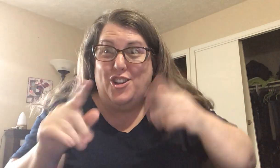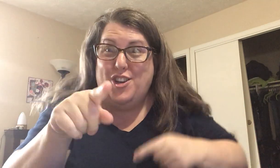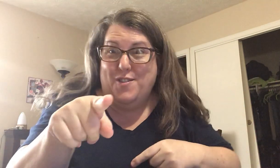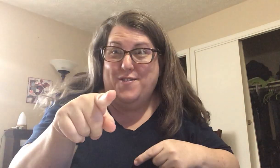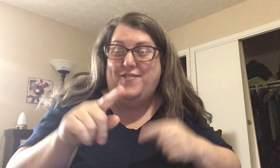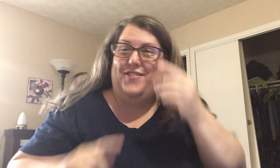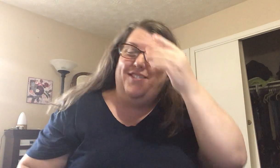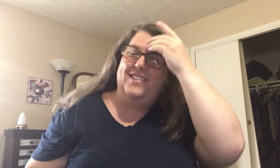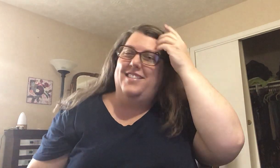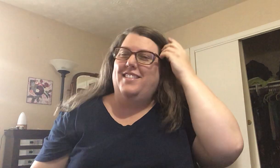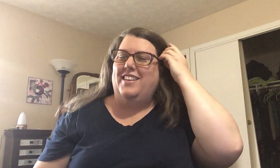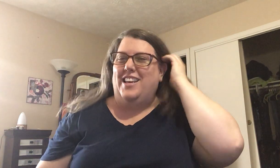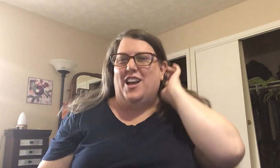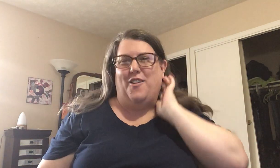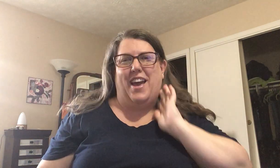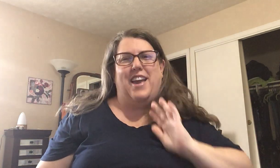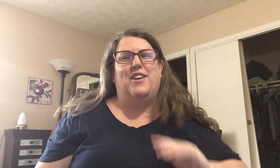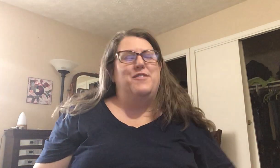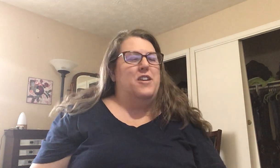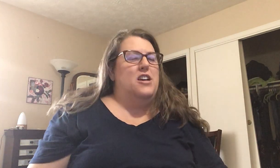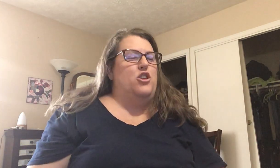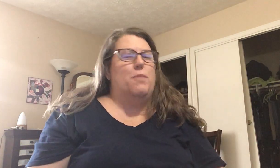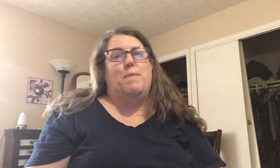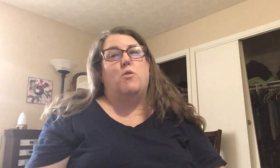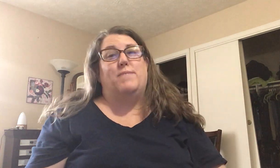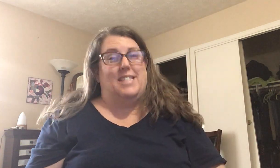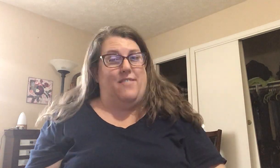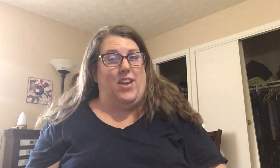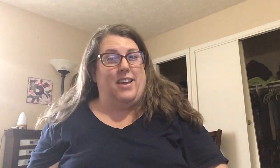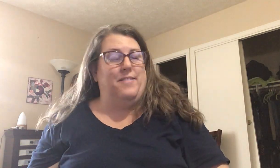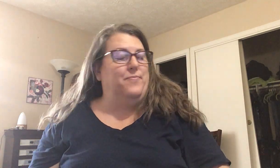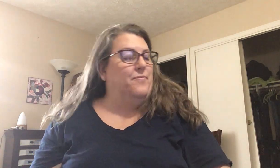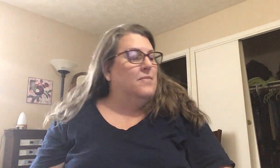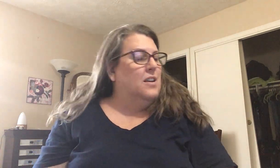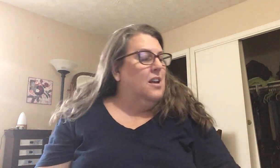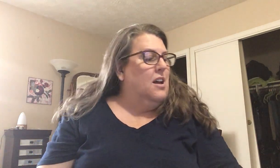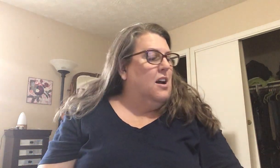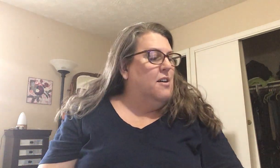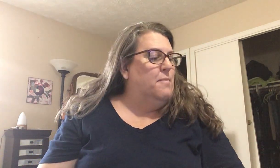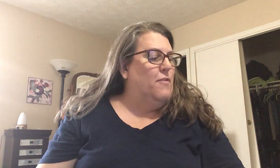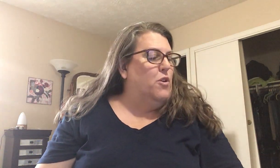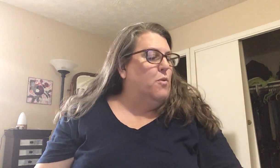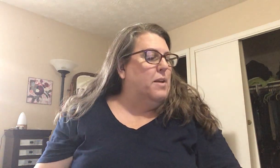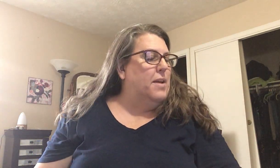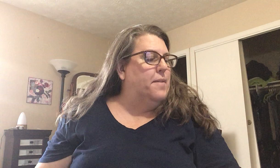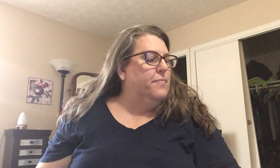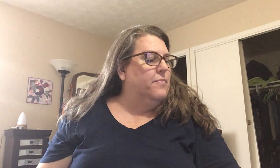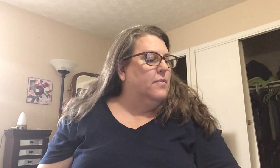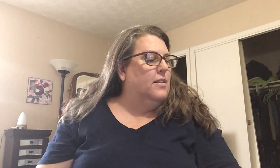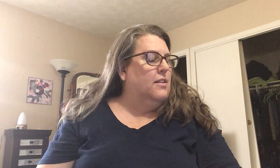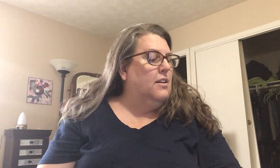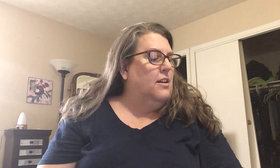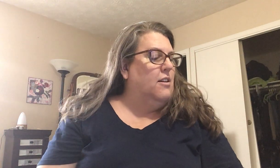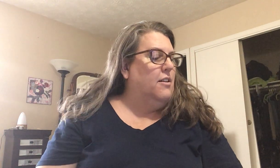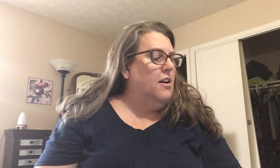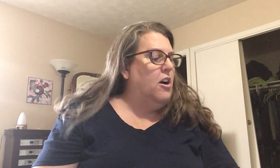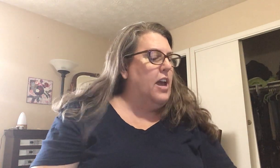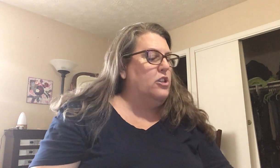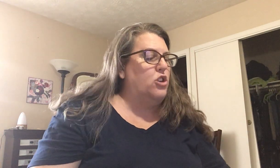you? Okay? You could be more specific if you want to be. Okay,